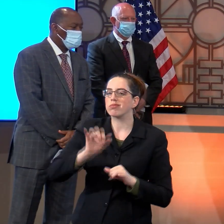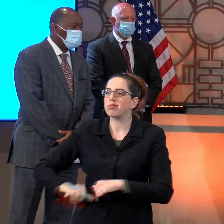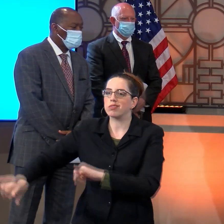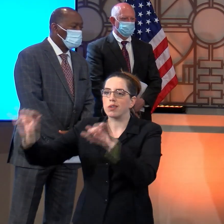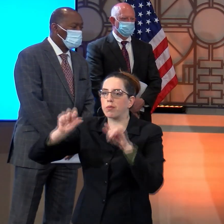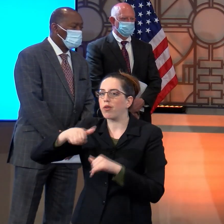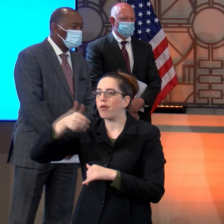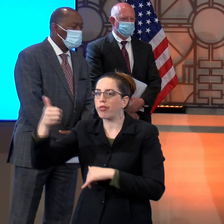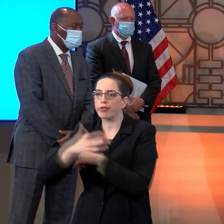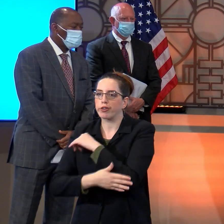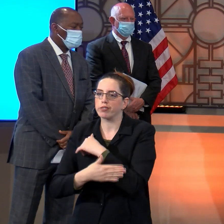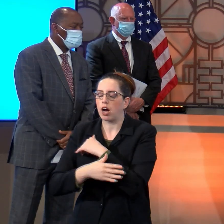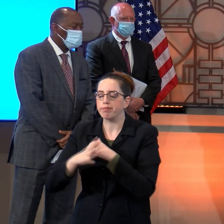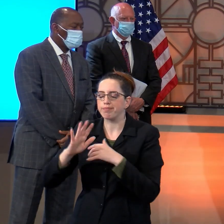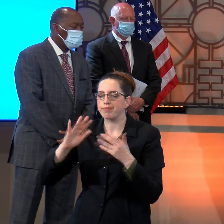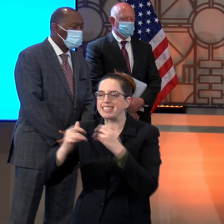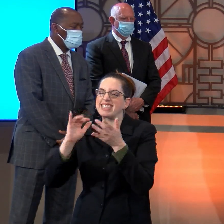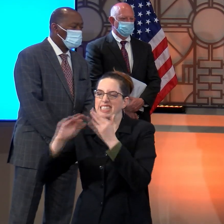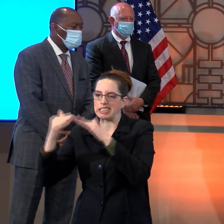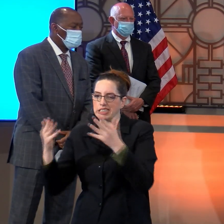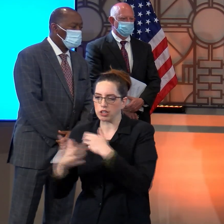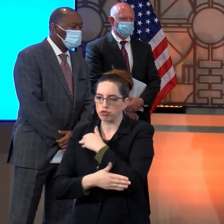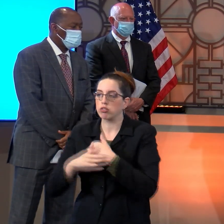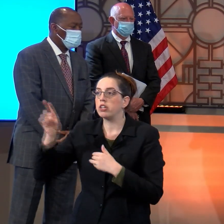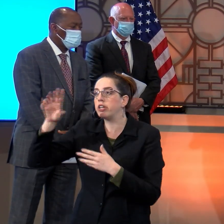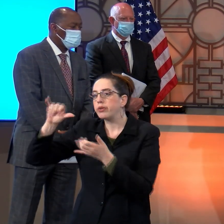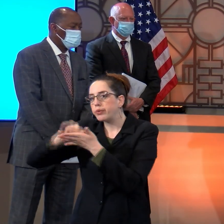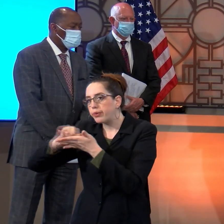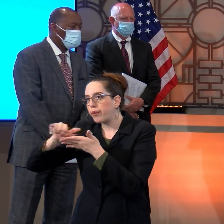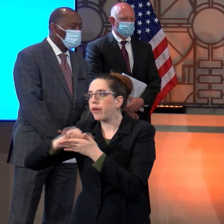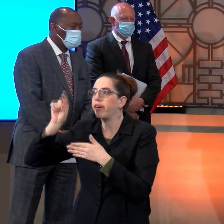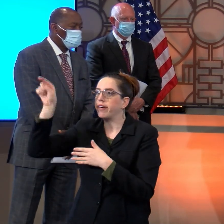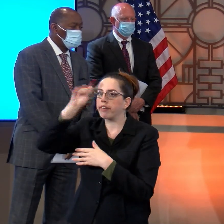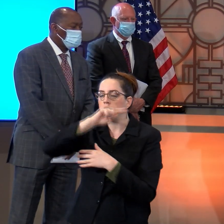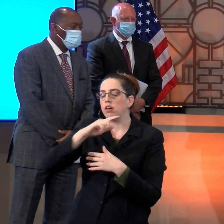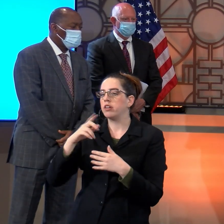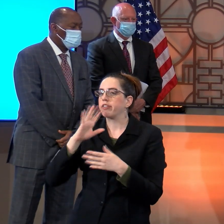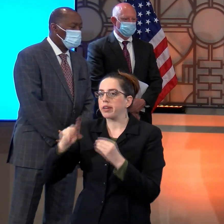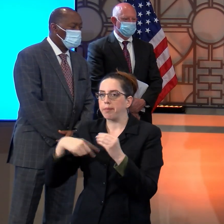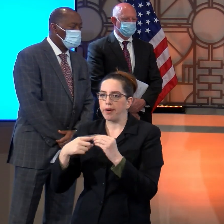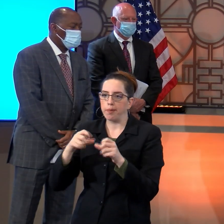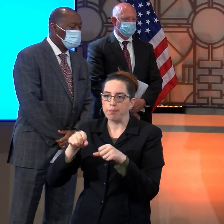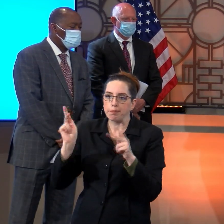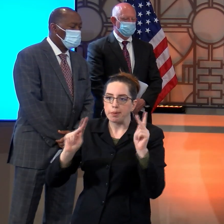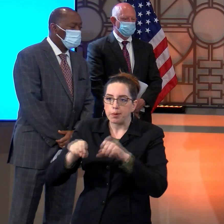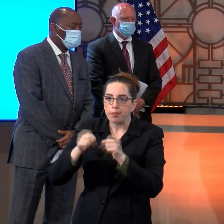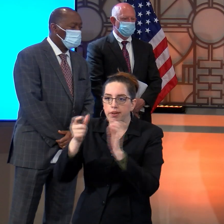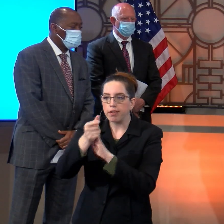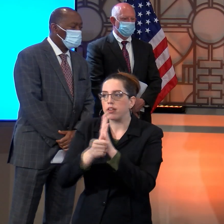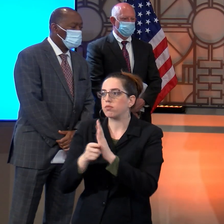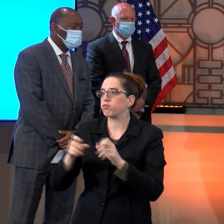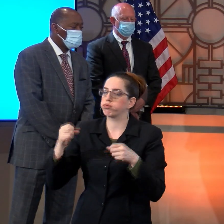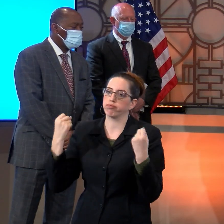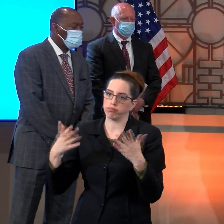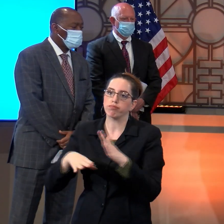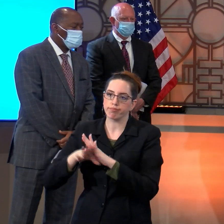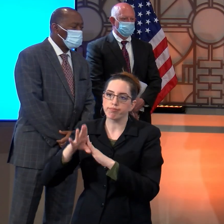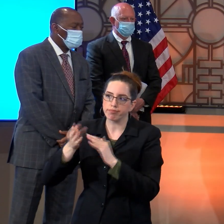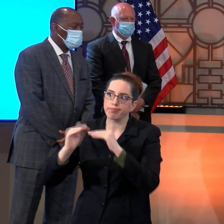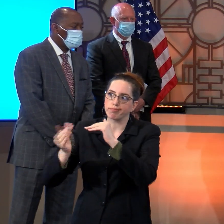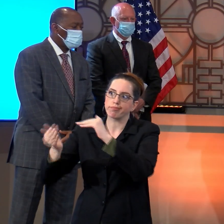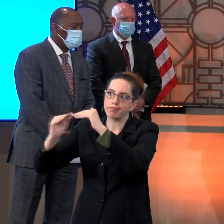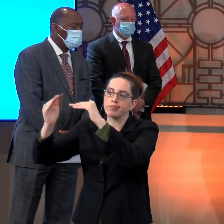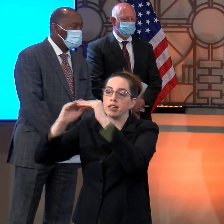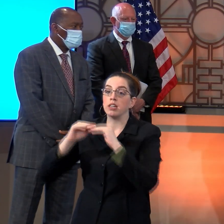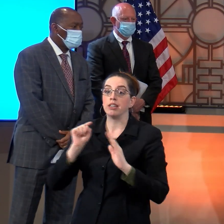From New York to Los Angeles, calls for service and law enforcement in terms of crime is starting to go up. In terms of